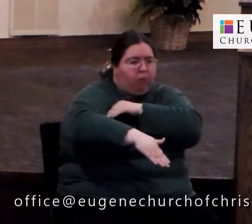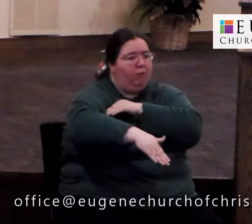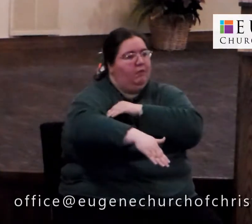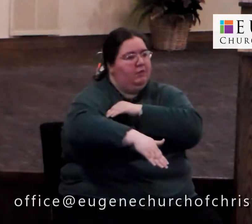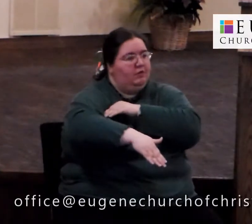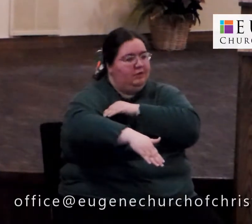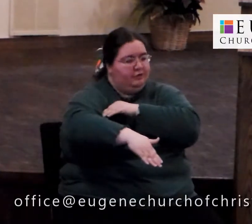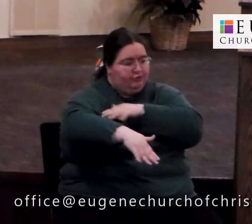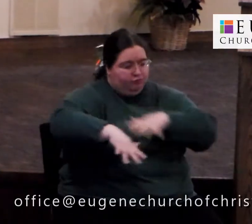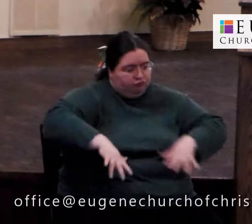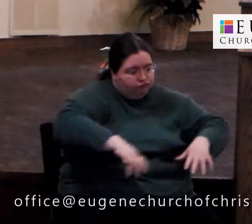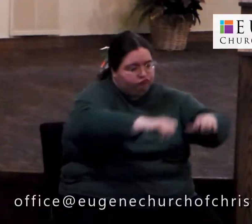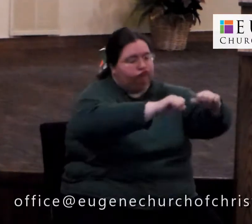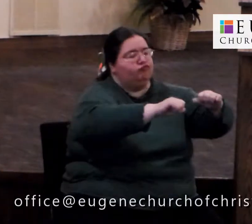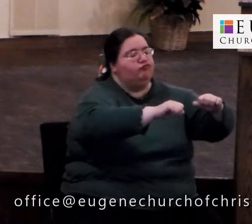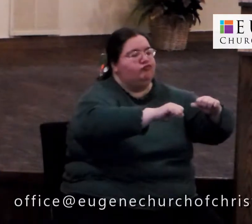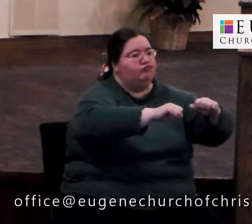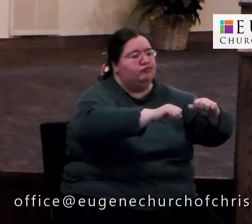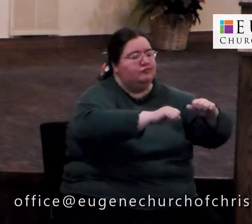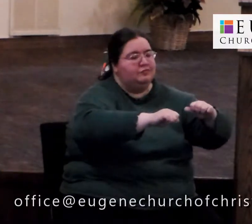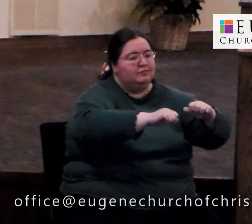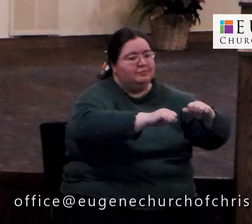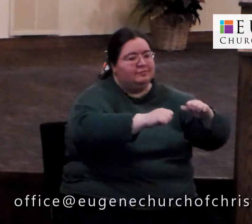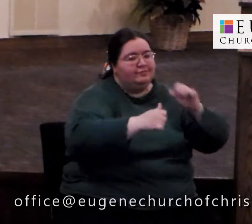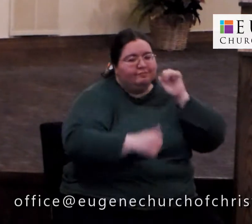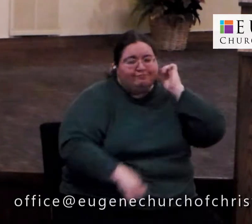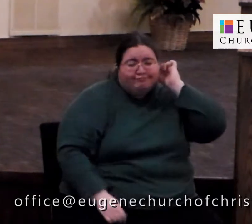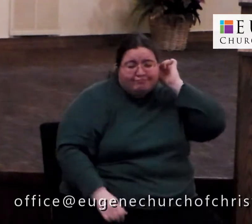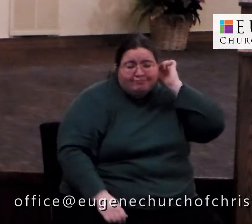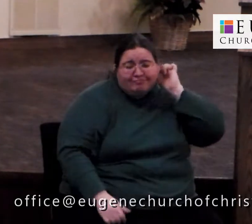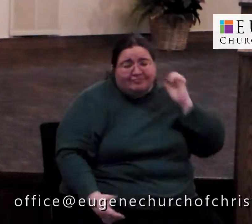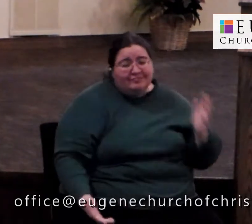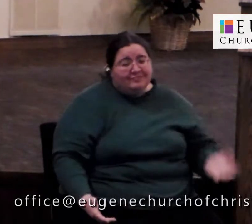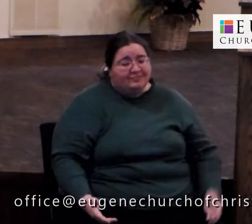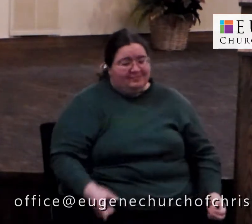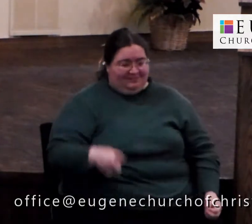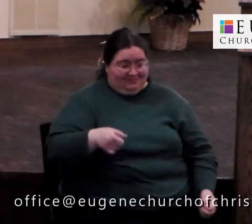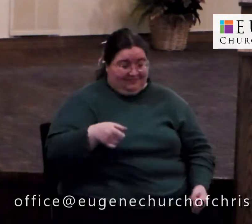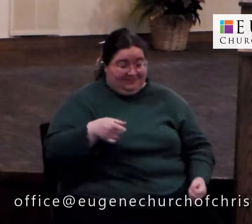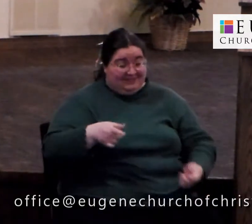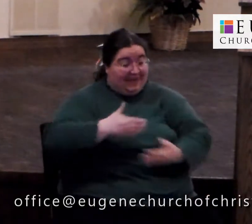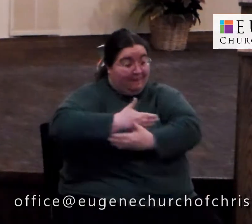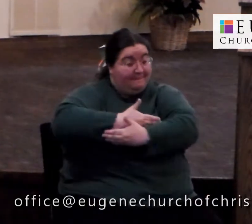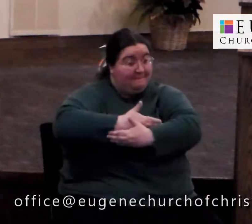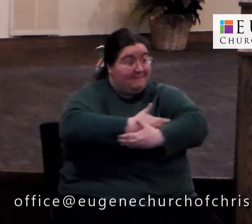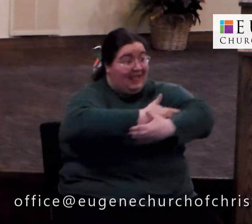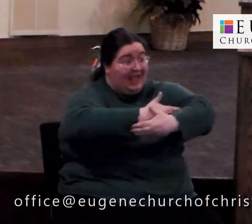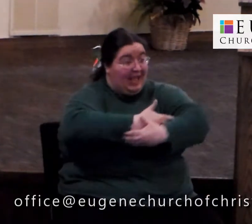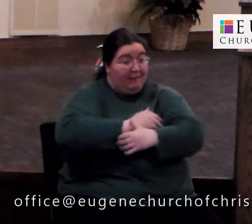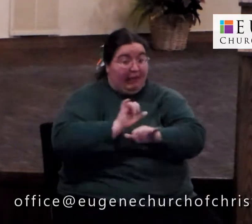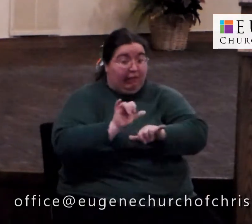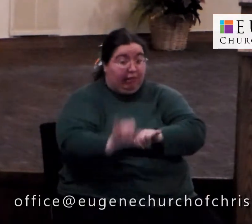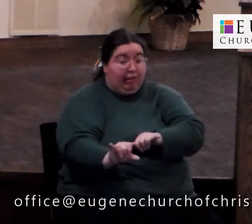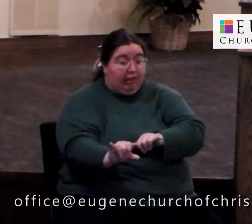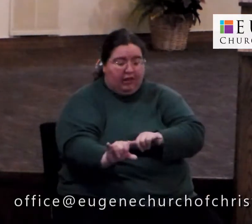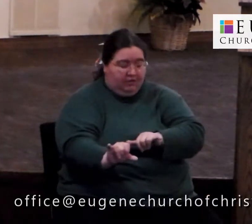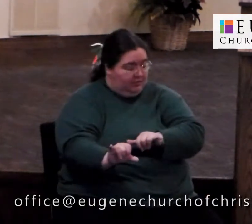lives that he sent his own son to live among us. And as we mentioned several times during the course of this story, today and on